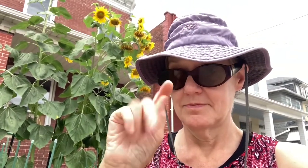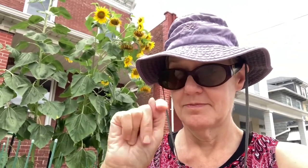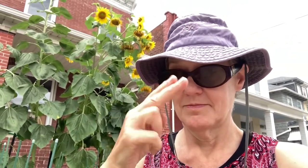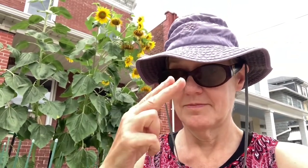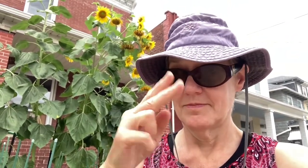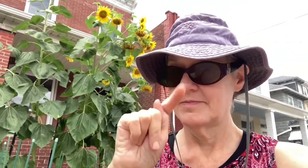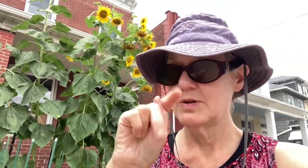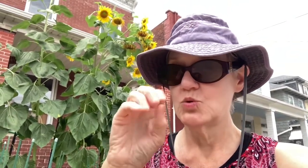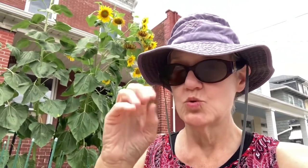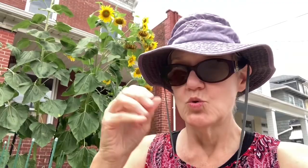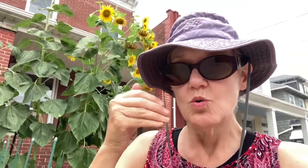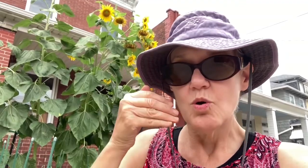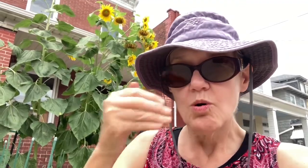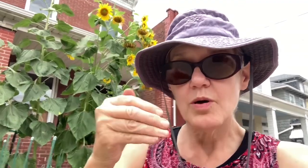of sunflowers.